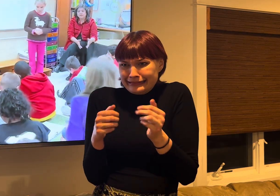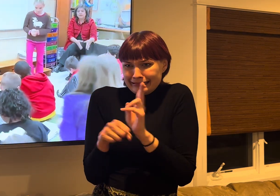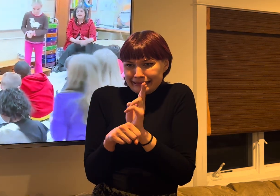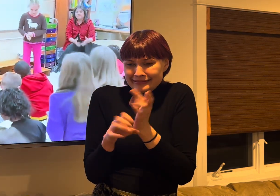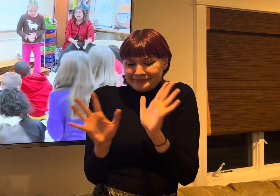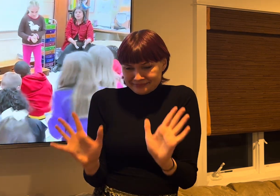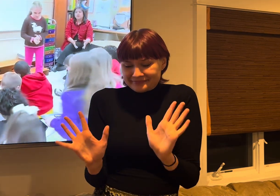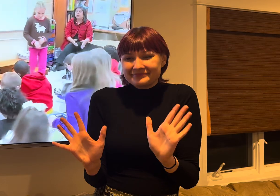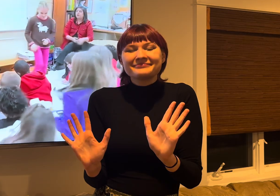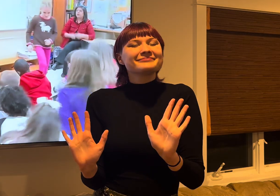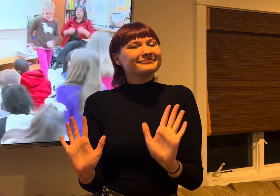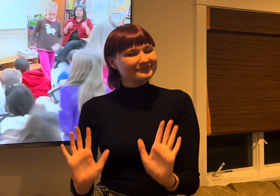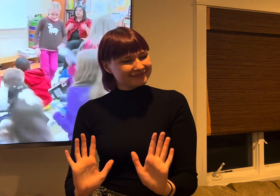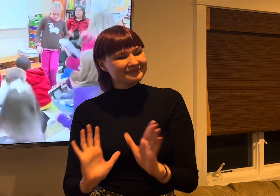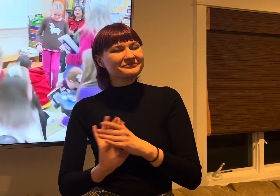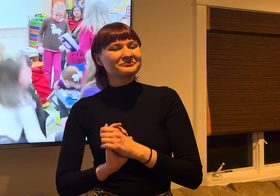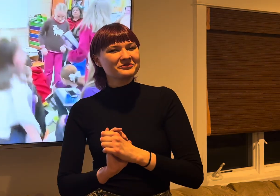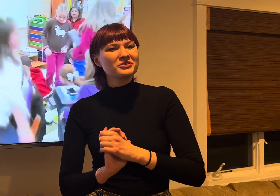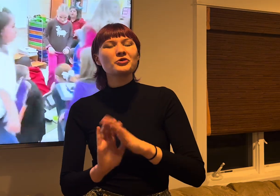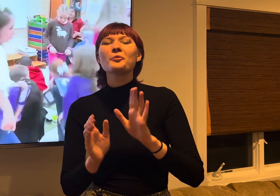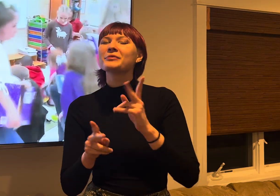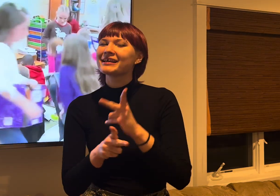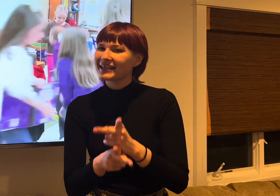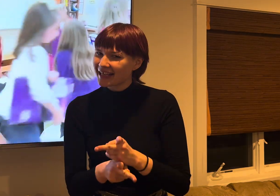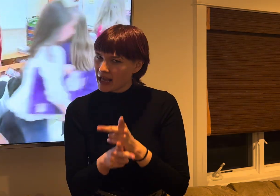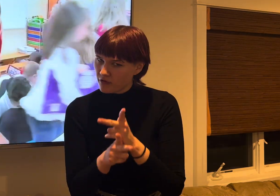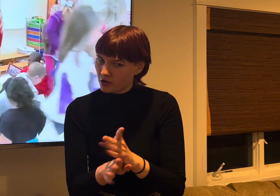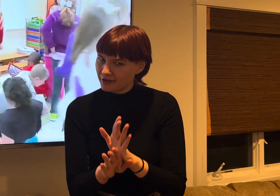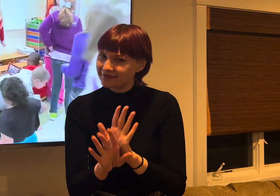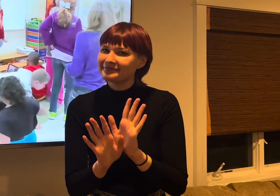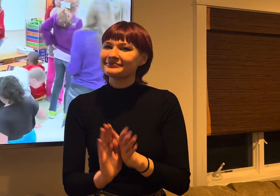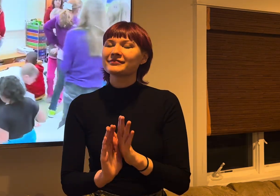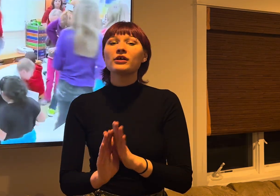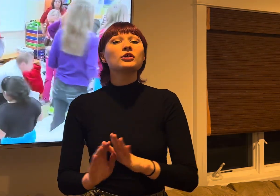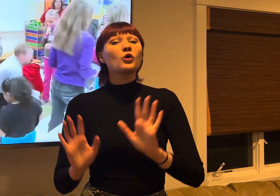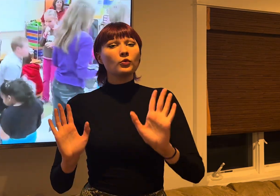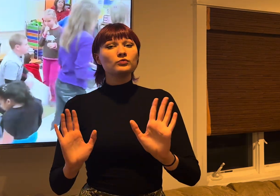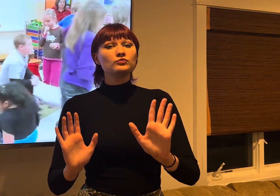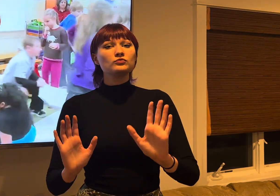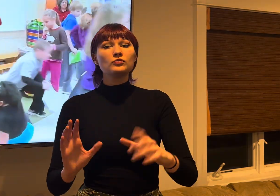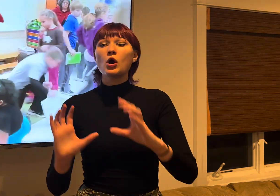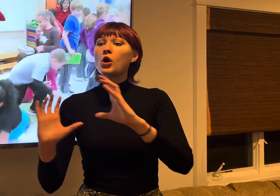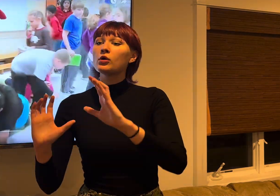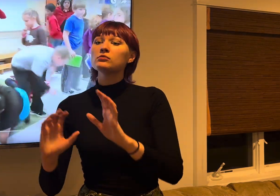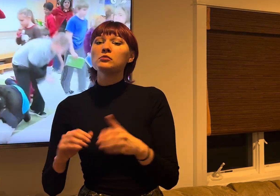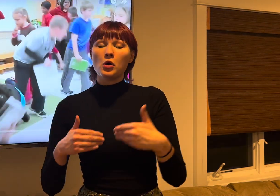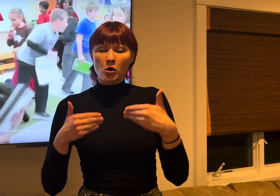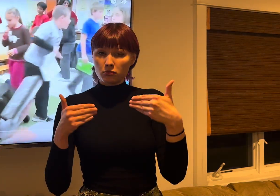and scamper 4 character traits for me about George Washington.